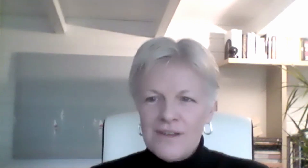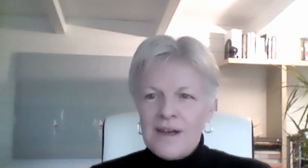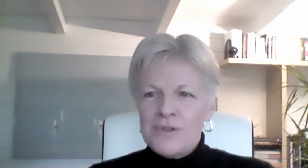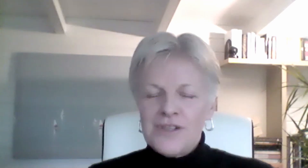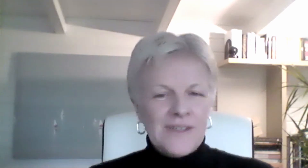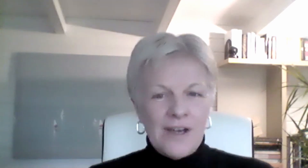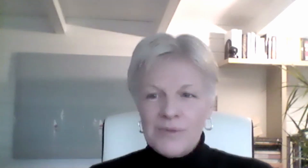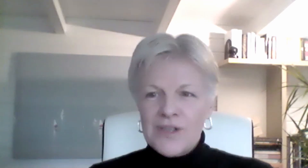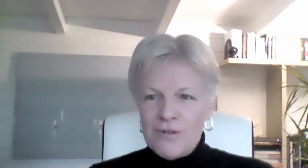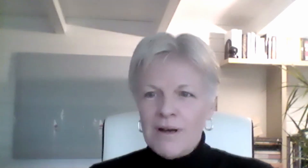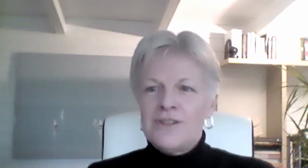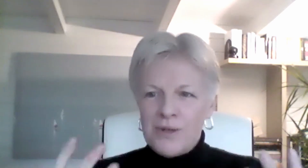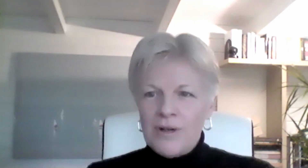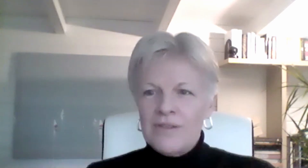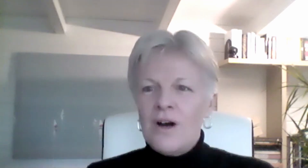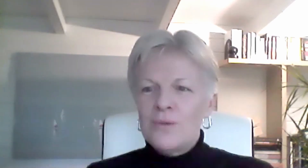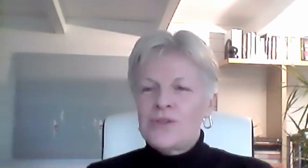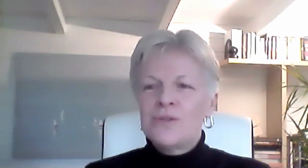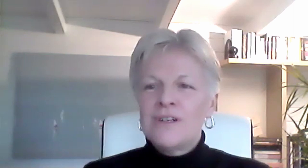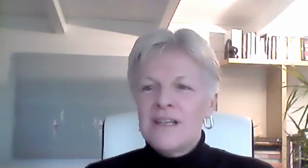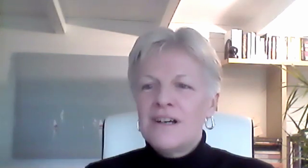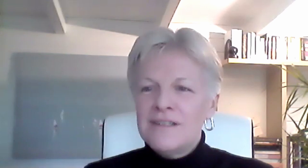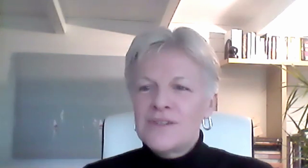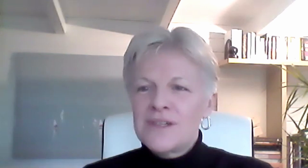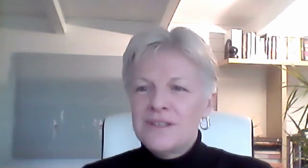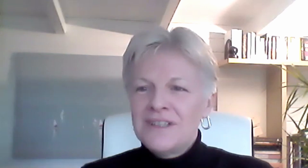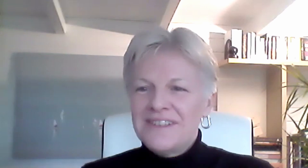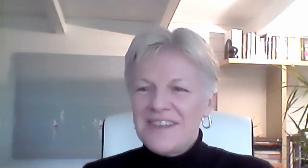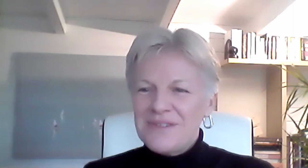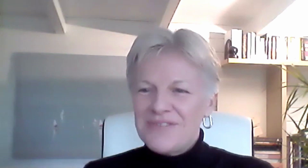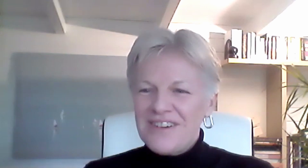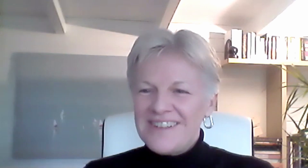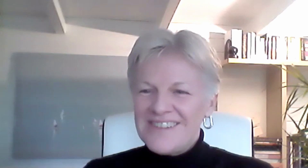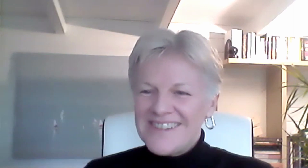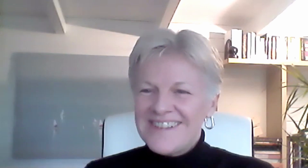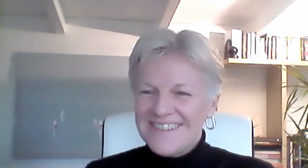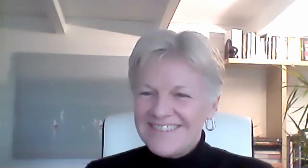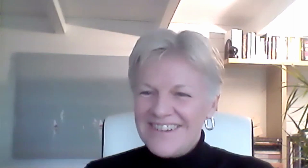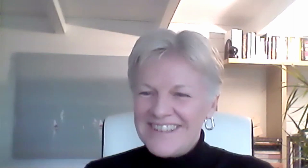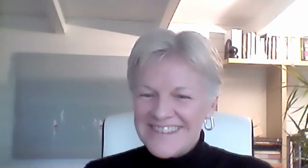that would just help so much to bring the whole story alive. So yeah, that was very interesting. Very good.